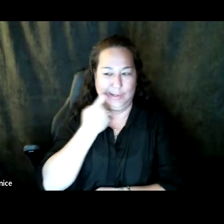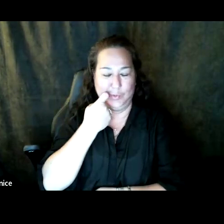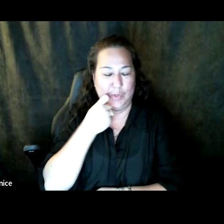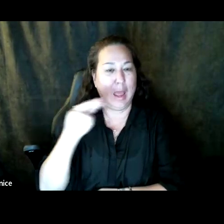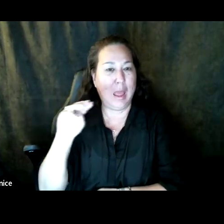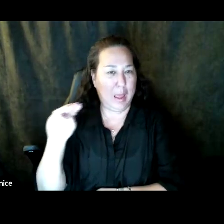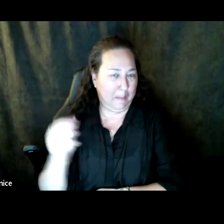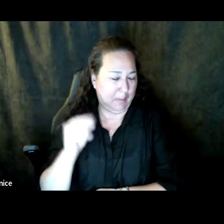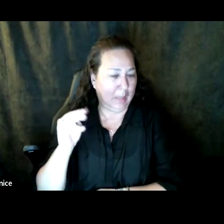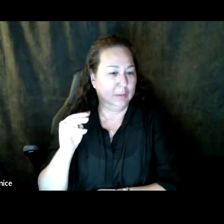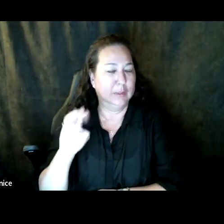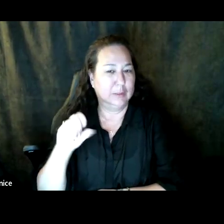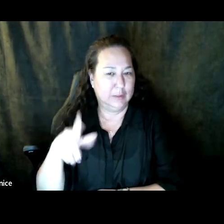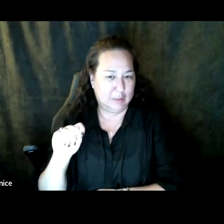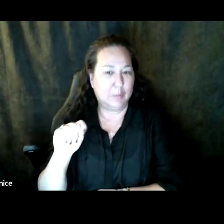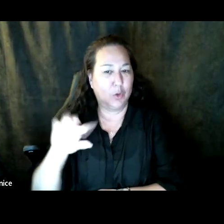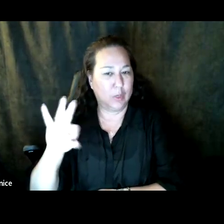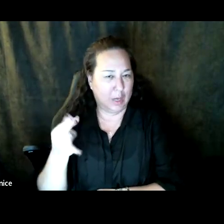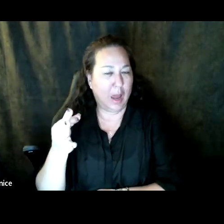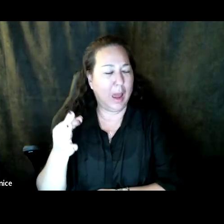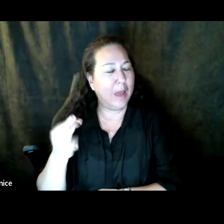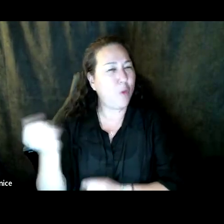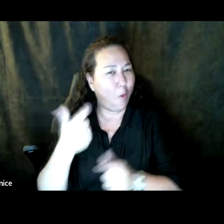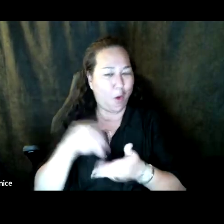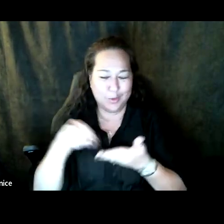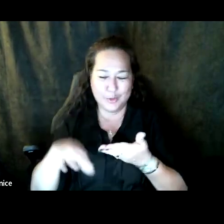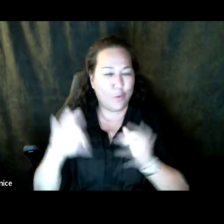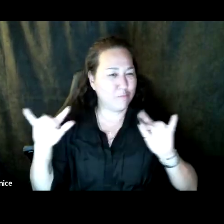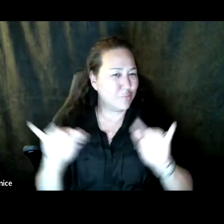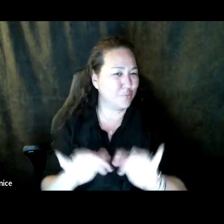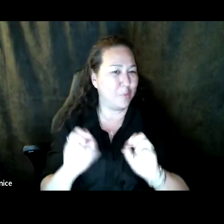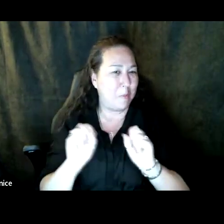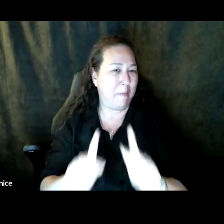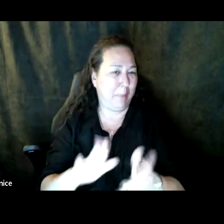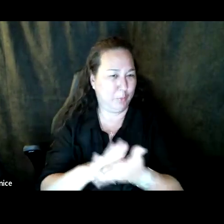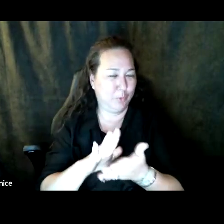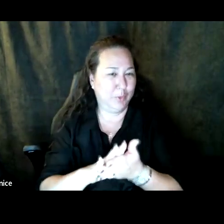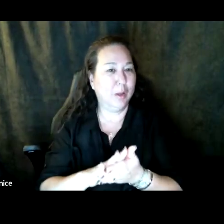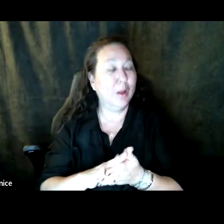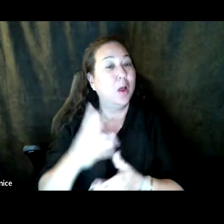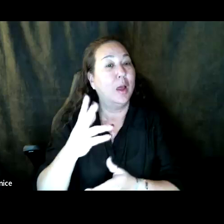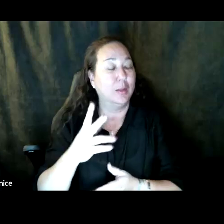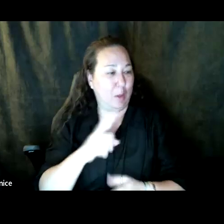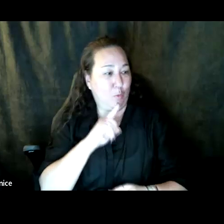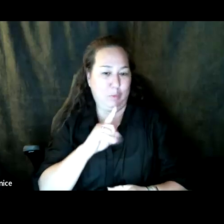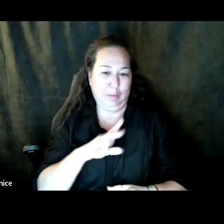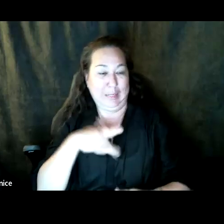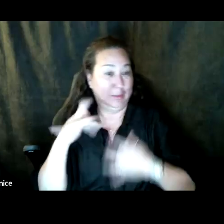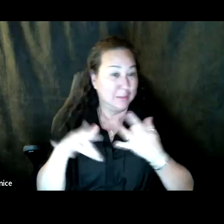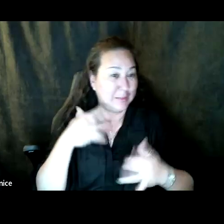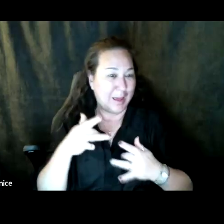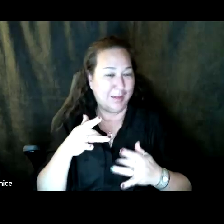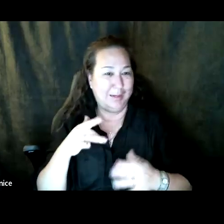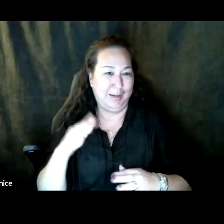to our classrooms. Both days were filled with joy, hope, and excitement. First, I want to acknowledge the many, many